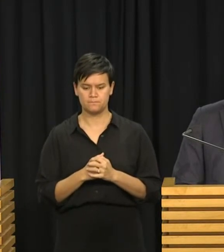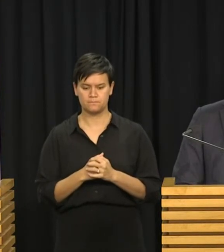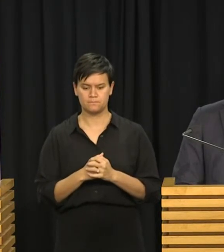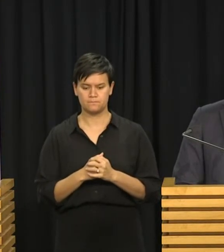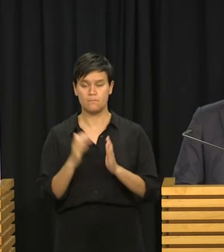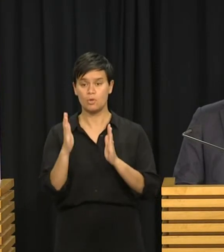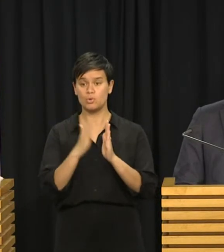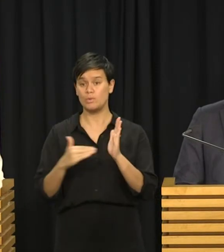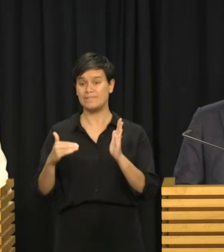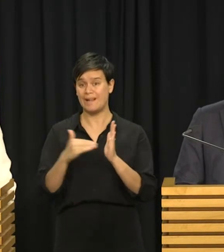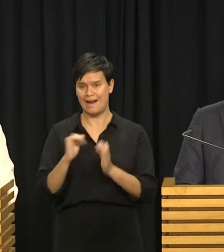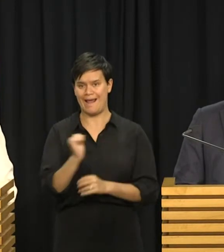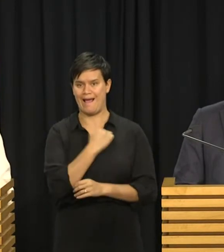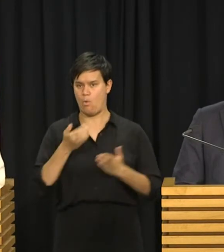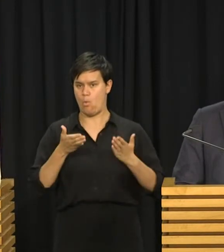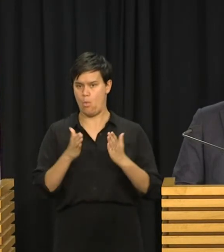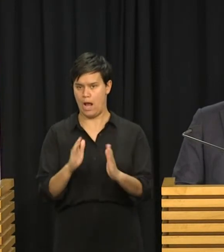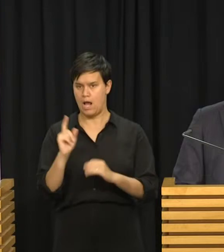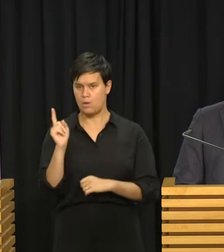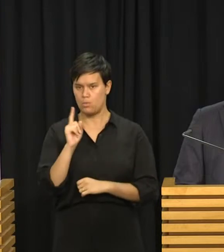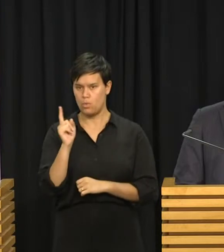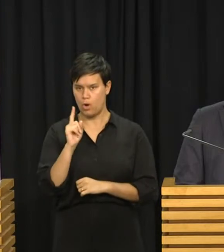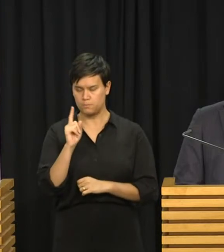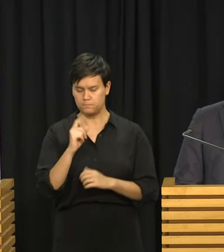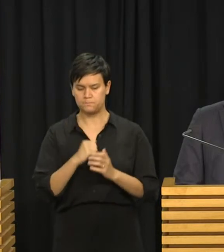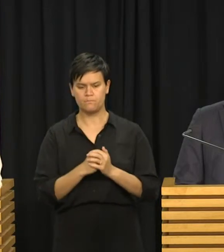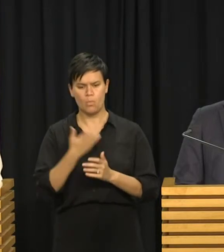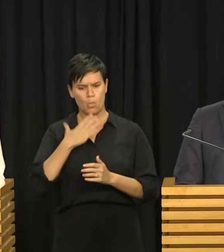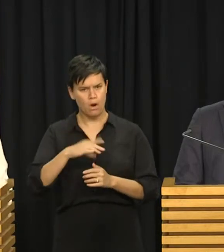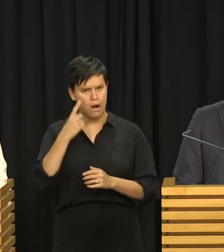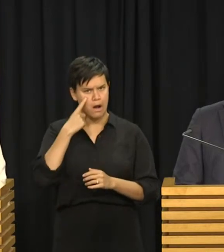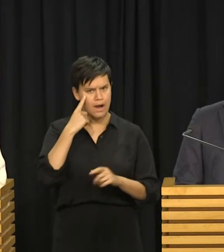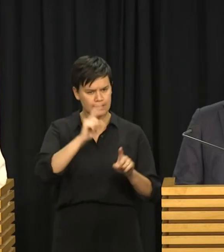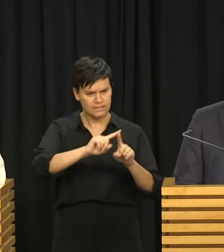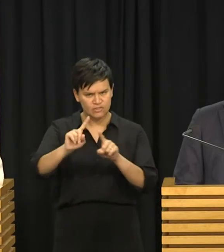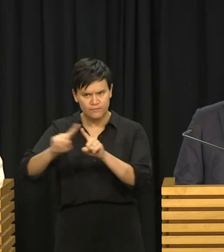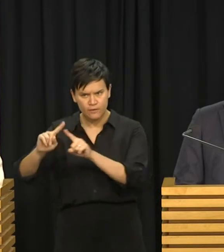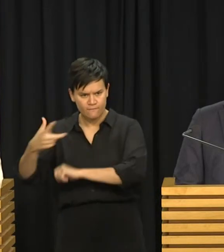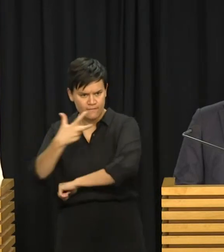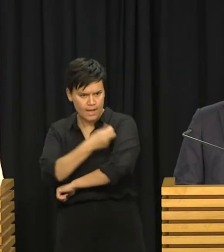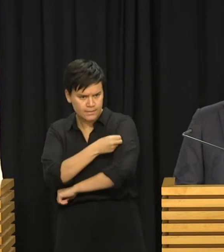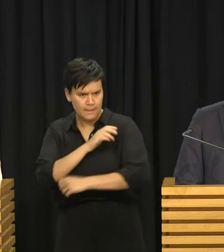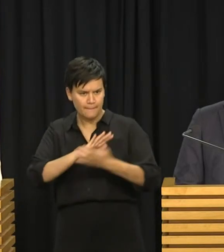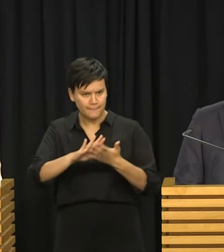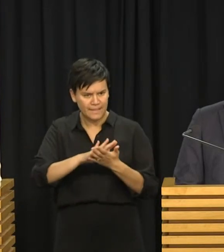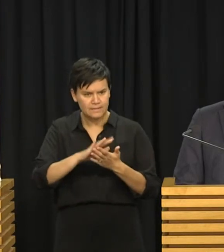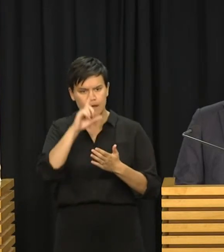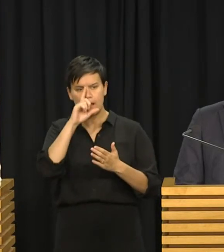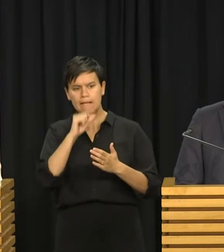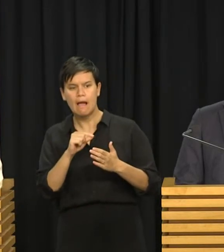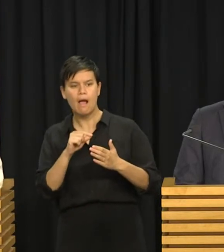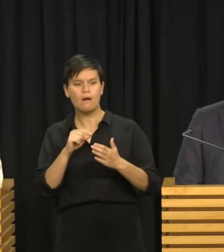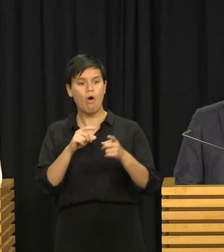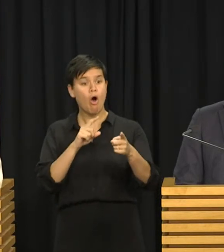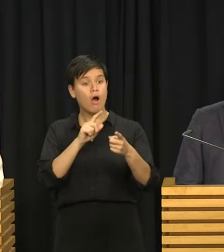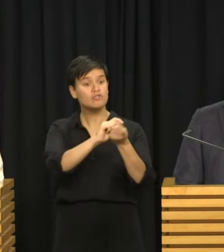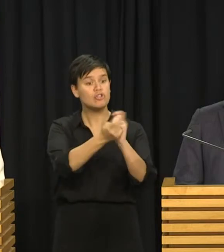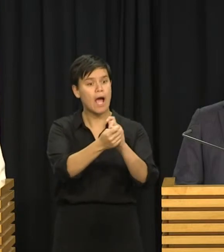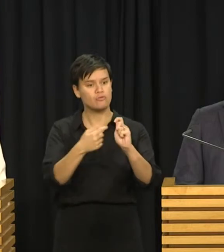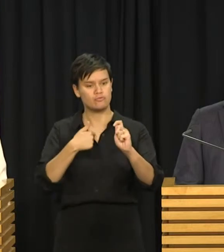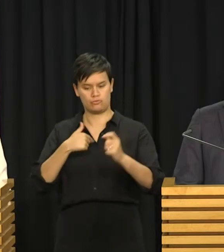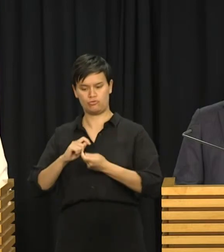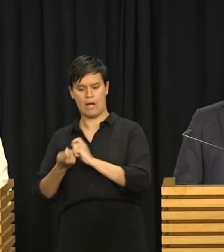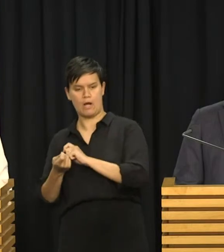approach has been to pursue a portfolio of COVID-19 vaccines to ensure we have flexibility and choice in the supply of vaccines and